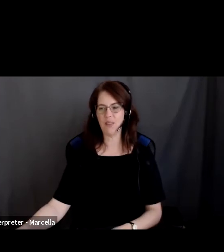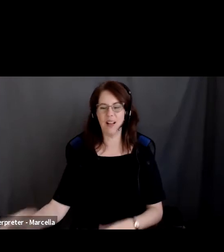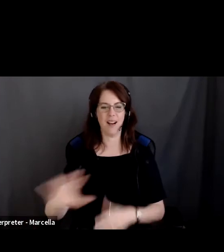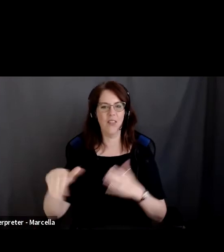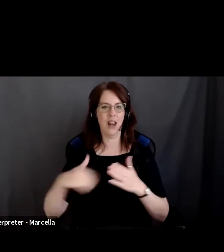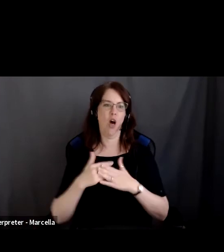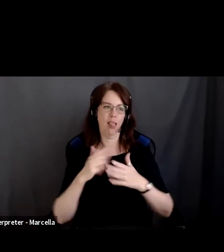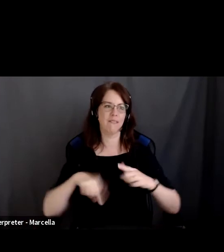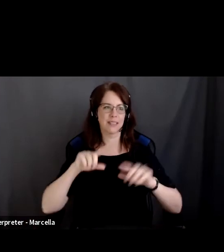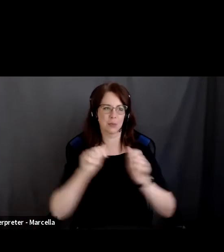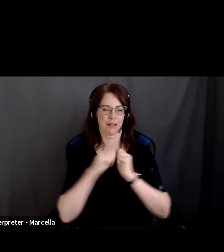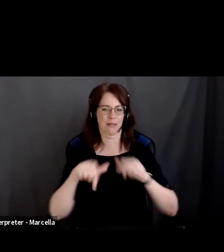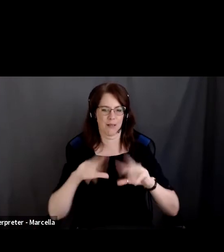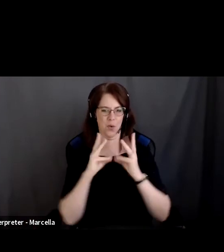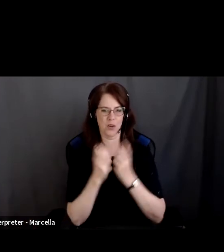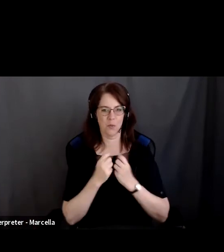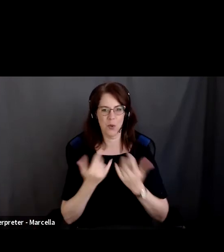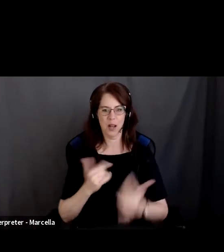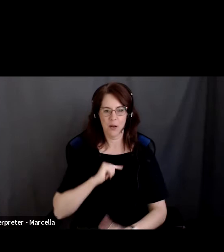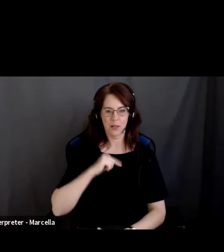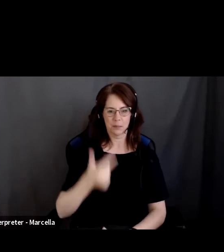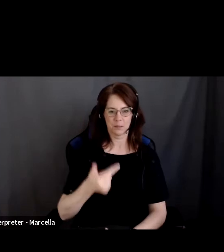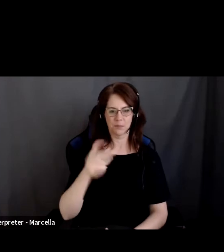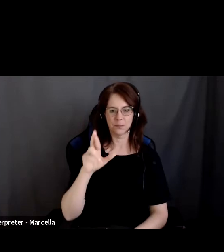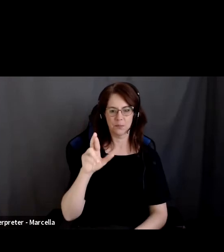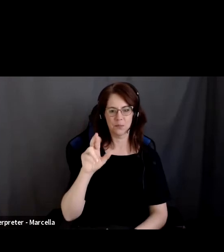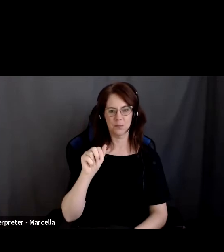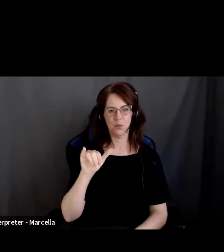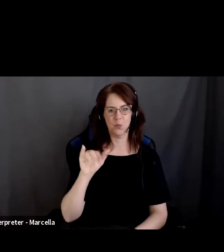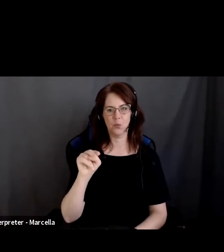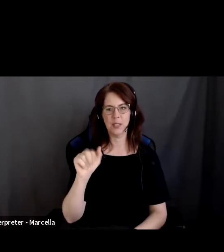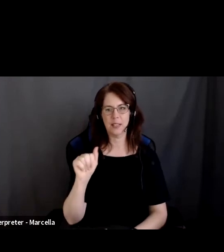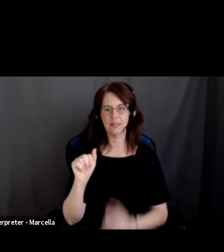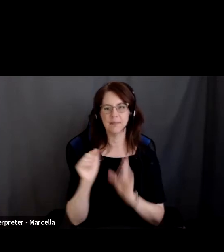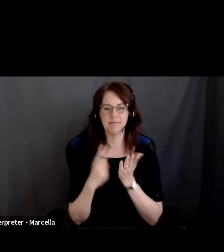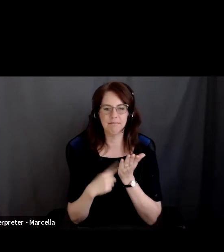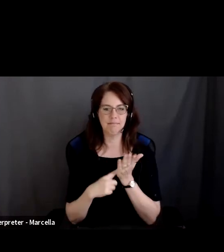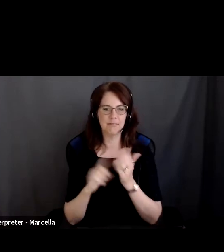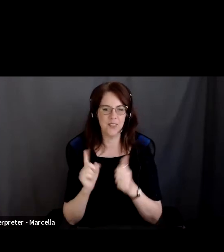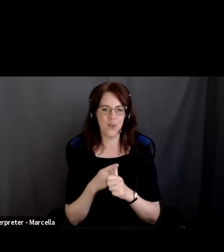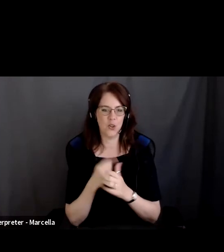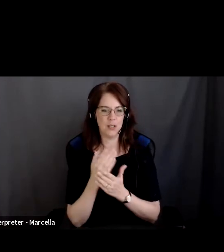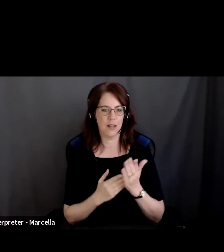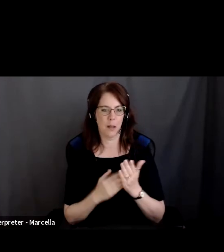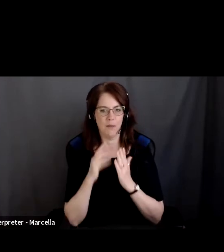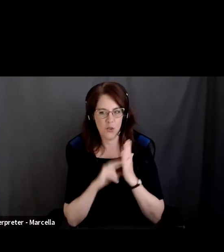workshop. So I think I'm going to turn it over to Raina to talk first about some of the